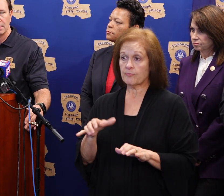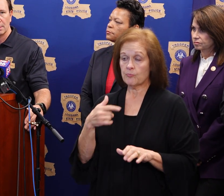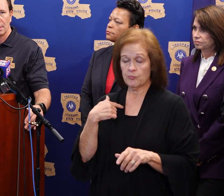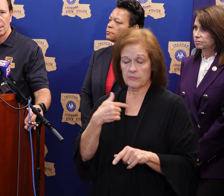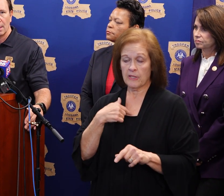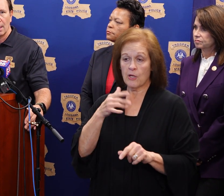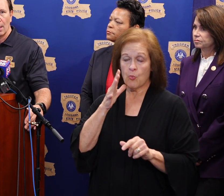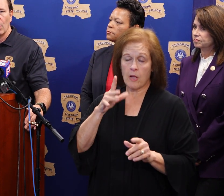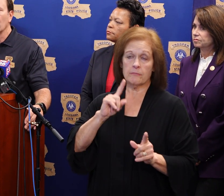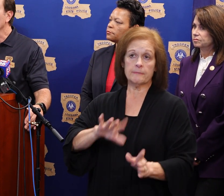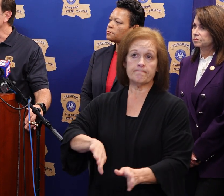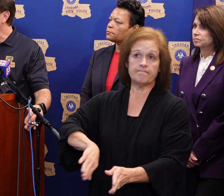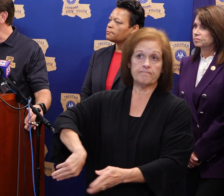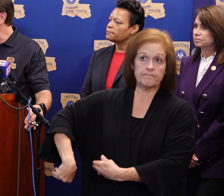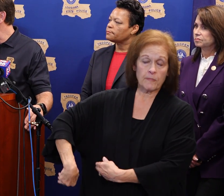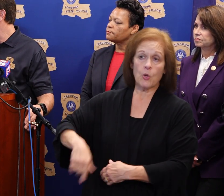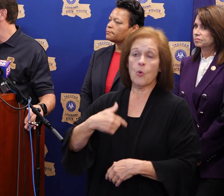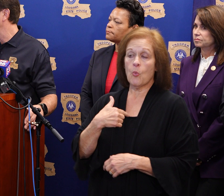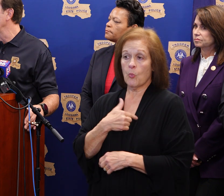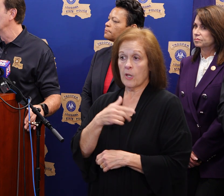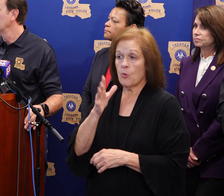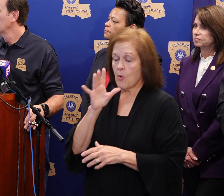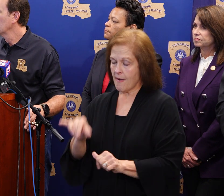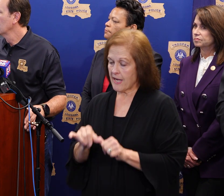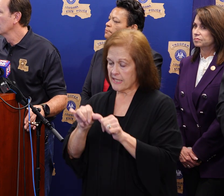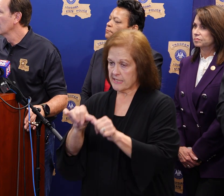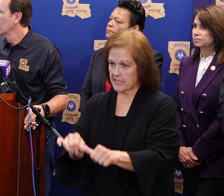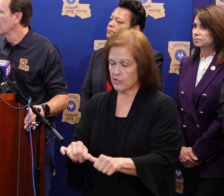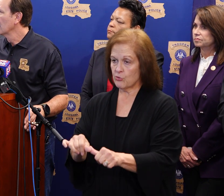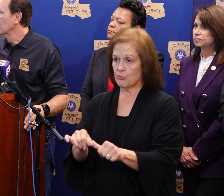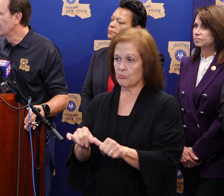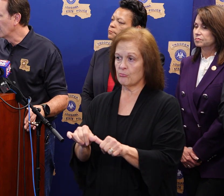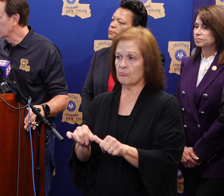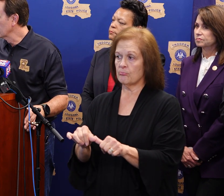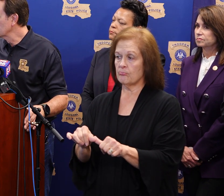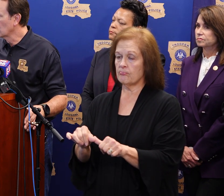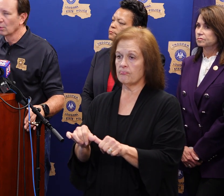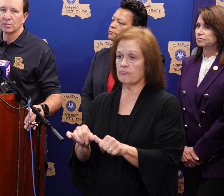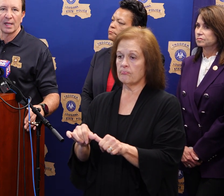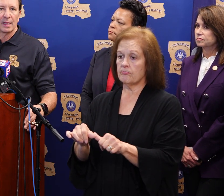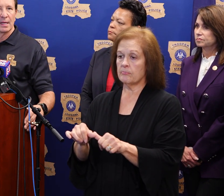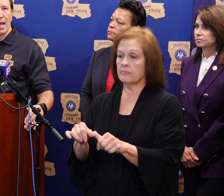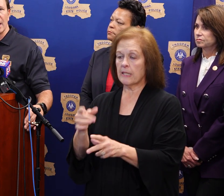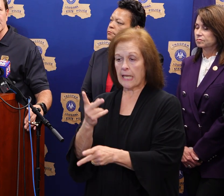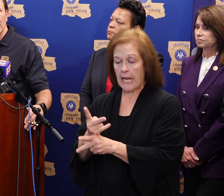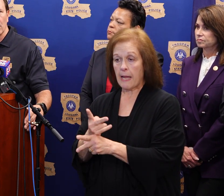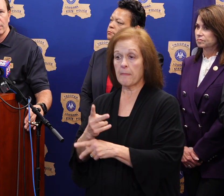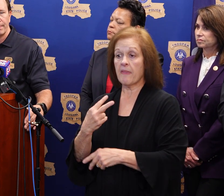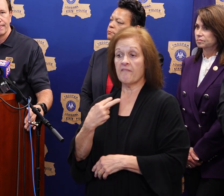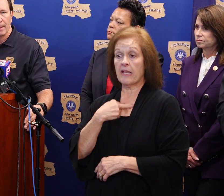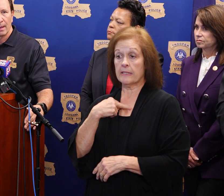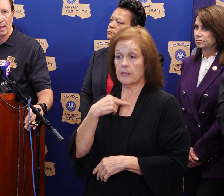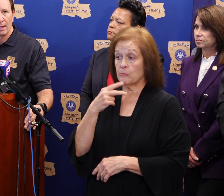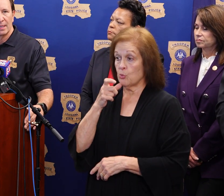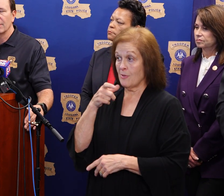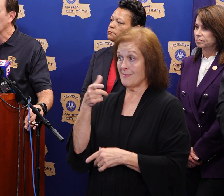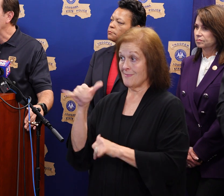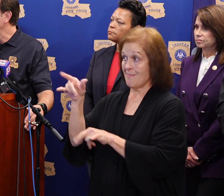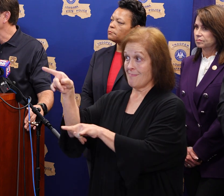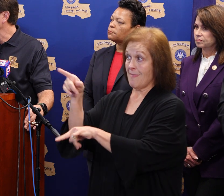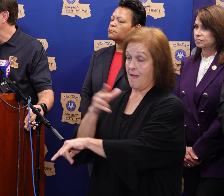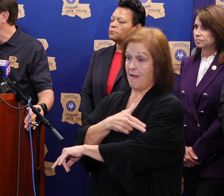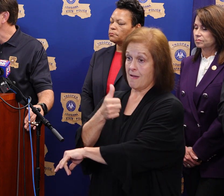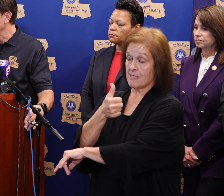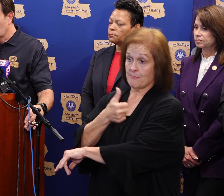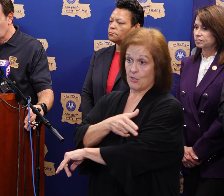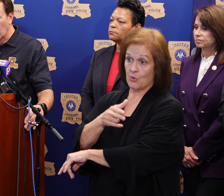us. We're going to continue to keep the victims, those that are in the hospital, either fighting